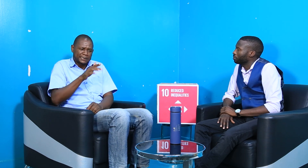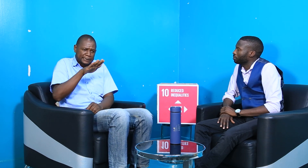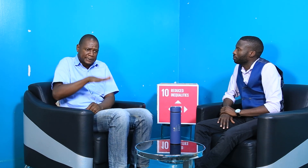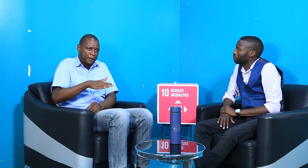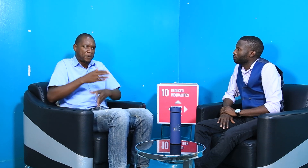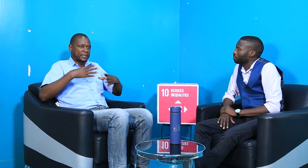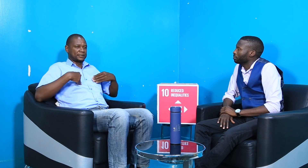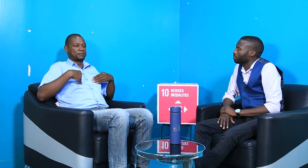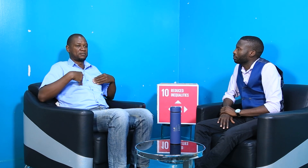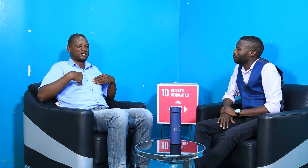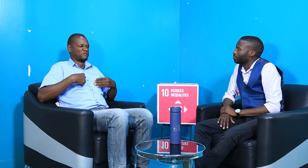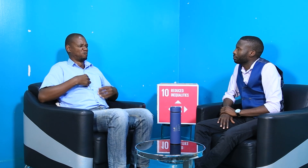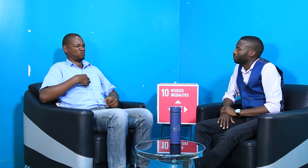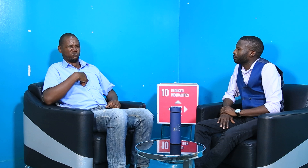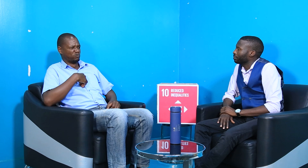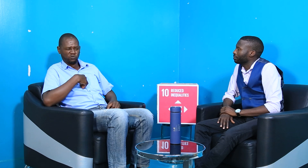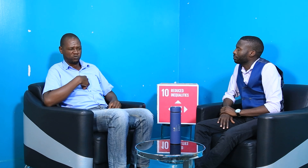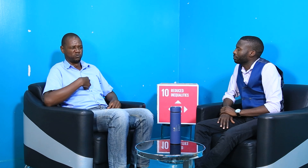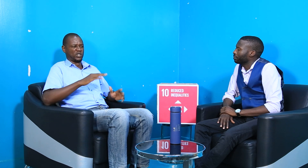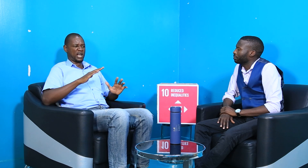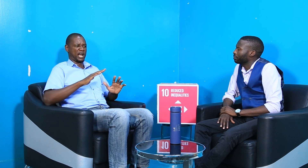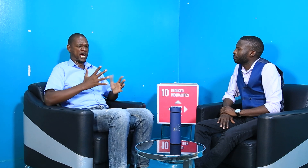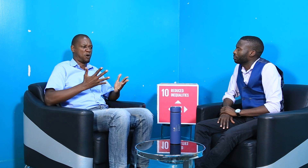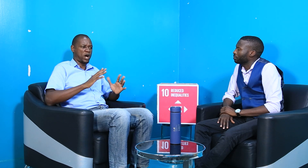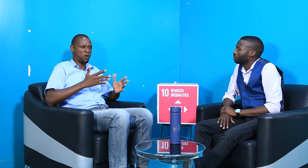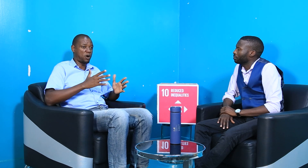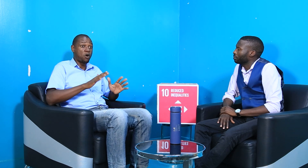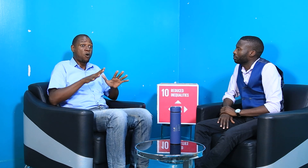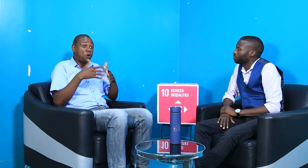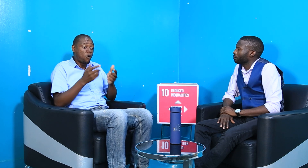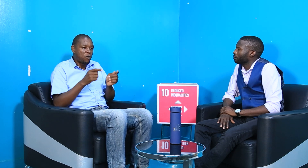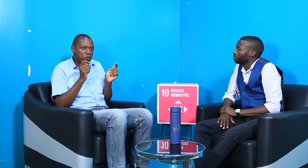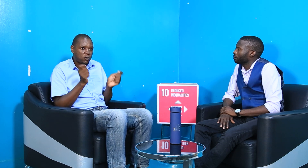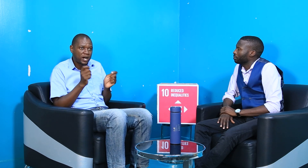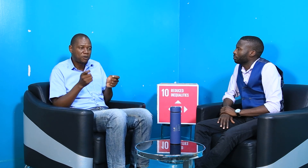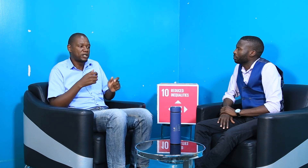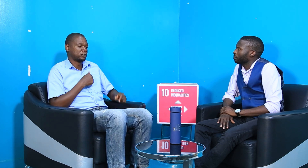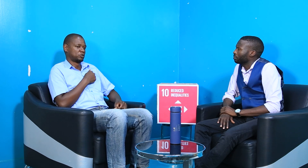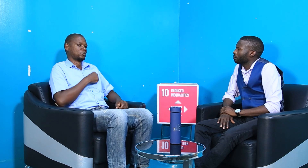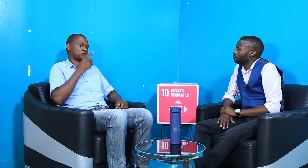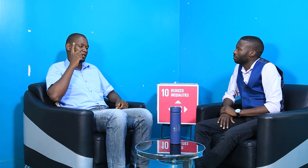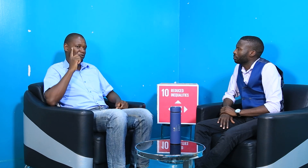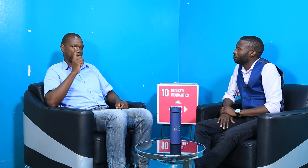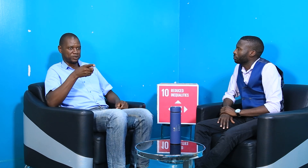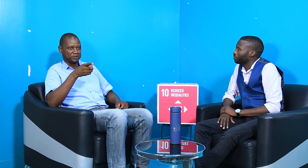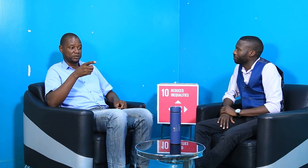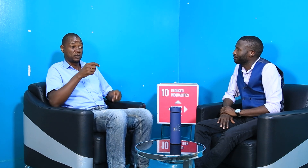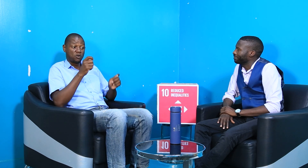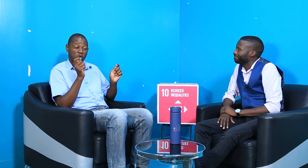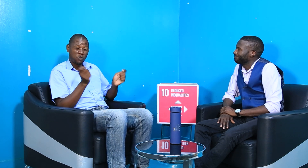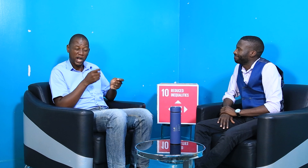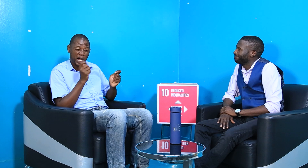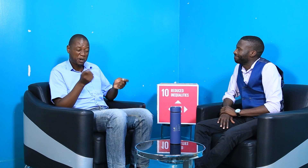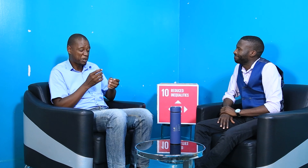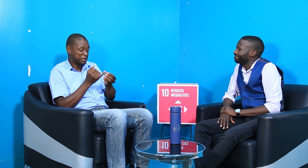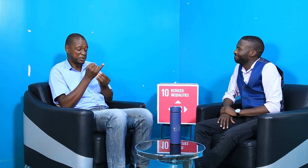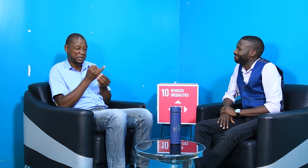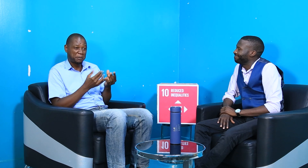you have AIDS, go to the hospital and get the first step is to accept it, that I have AIDS. Do not say, how is it? No, it's